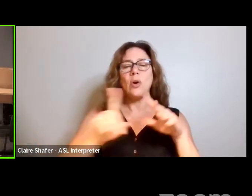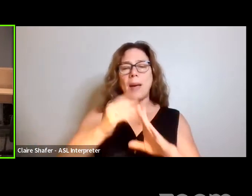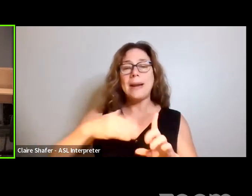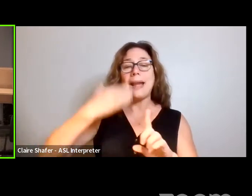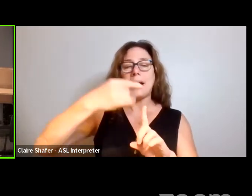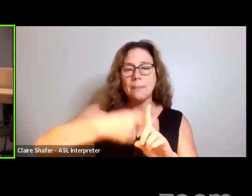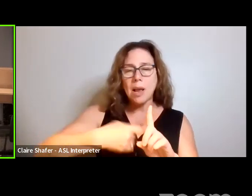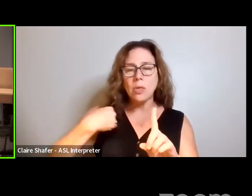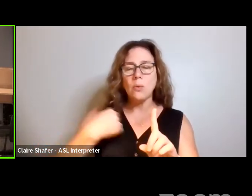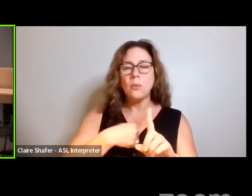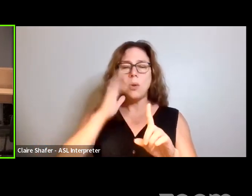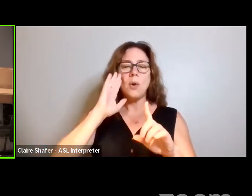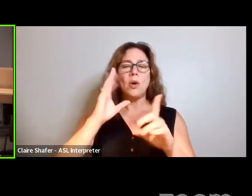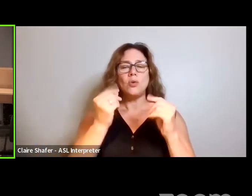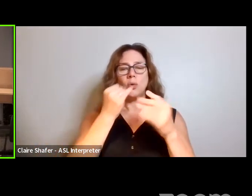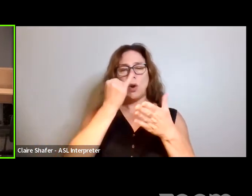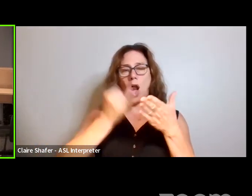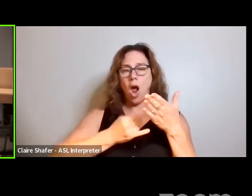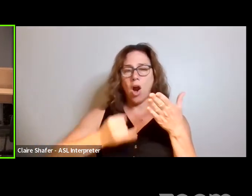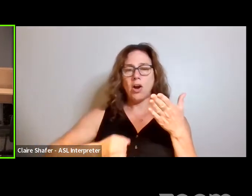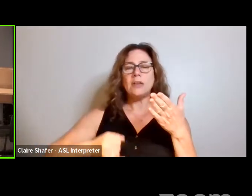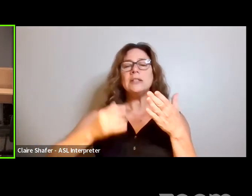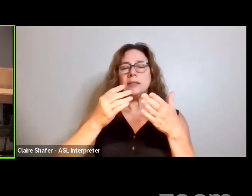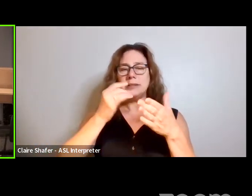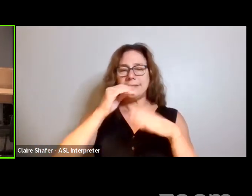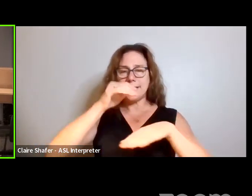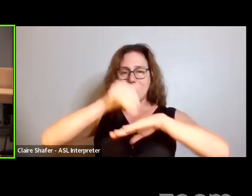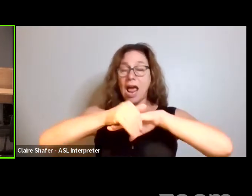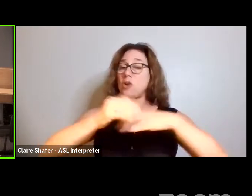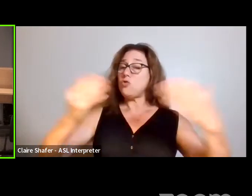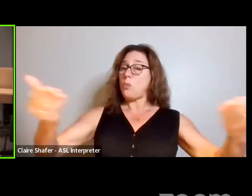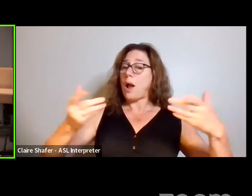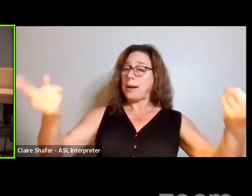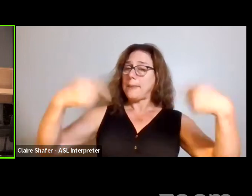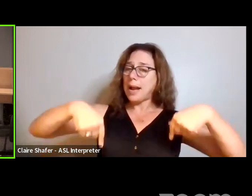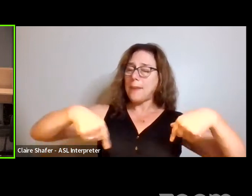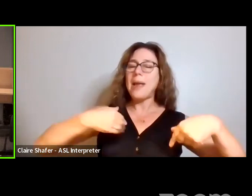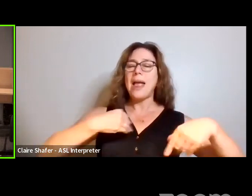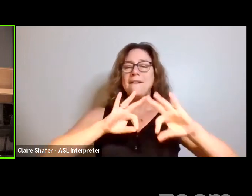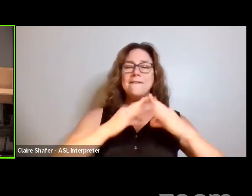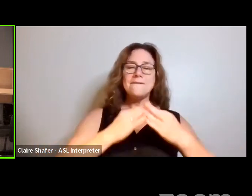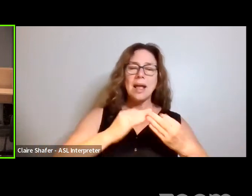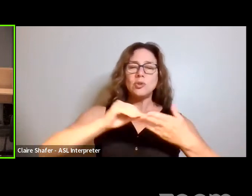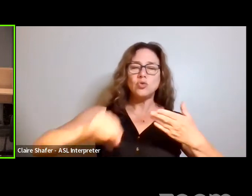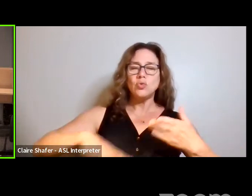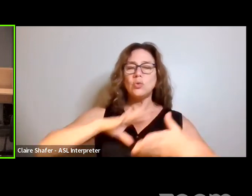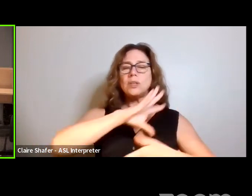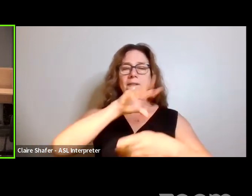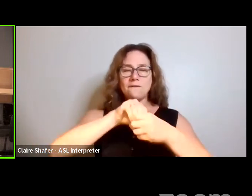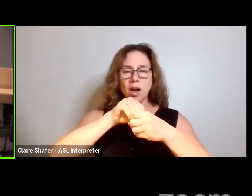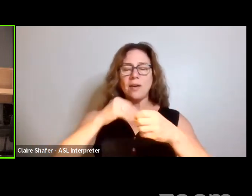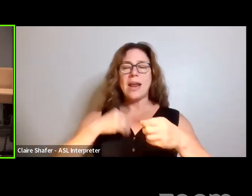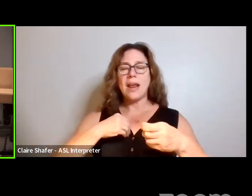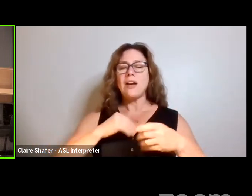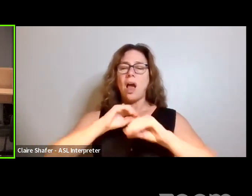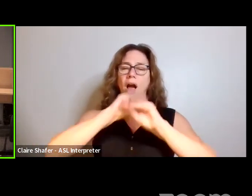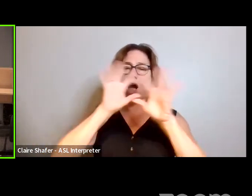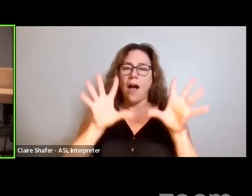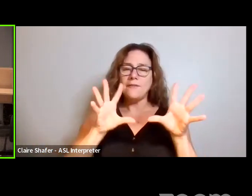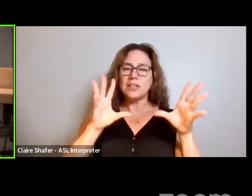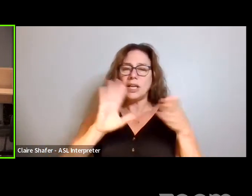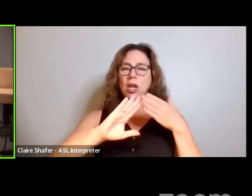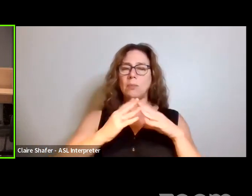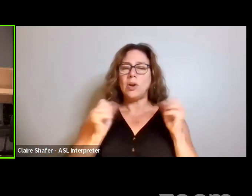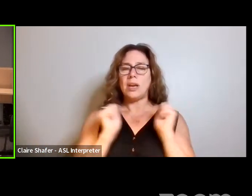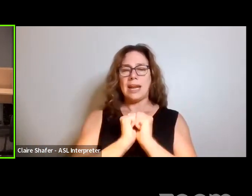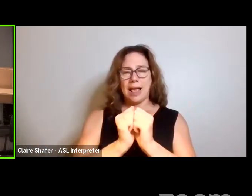do an art night. So you're welcome to attend and get the families and students involved, and obviously the community together. And one of the things